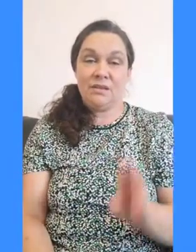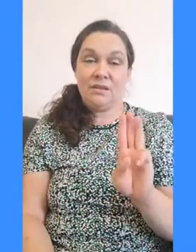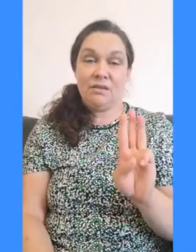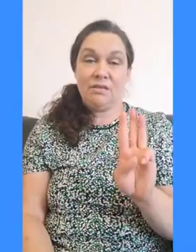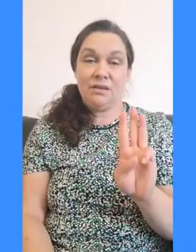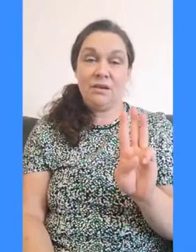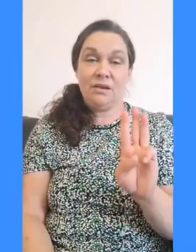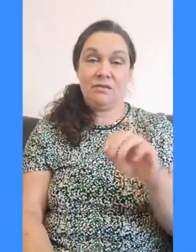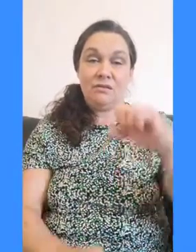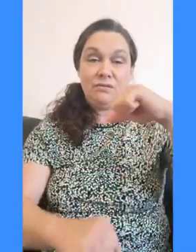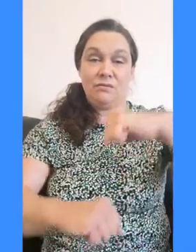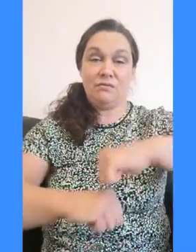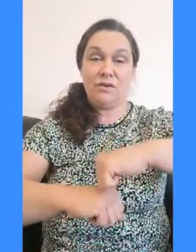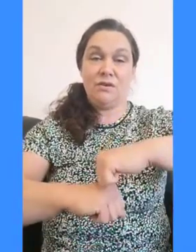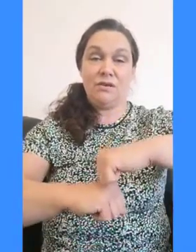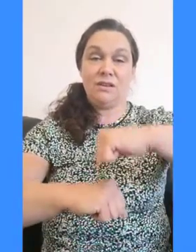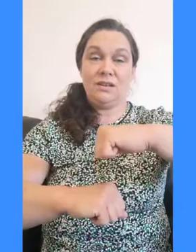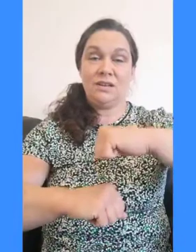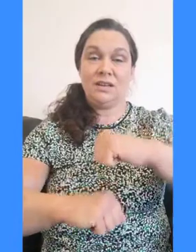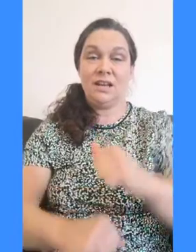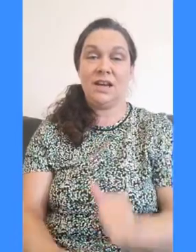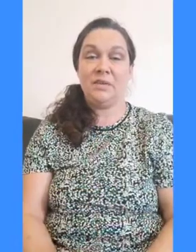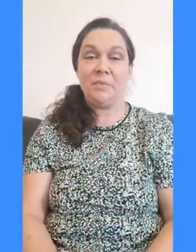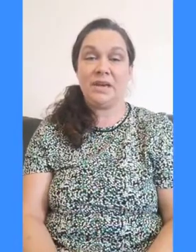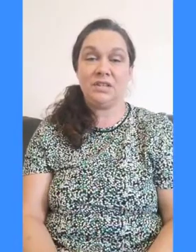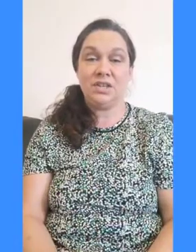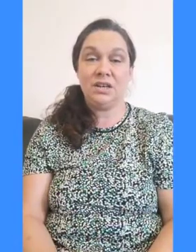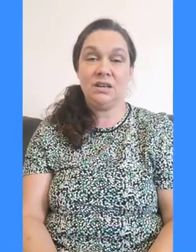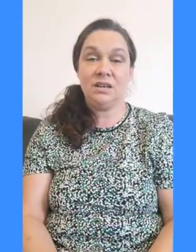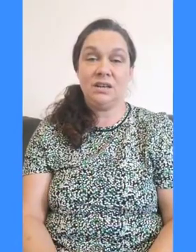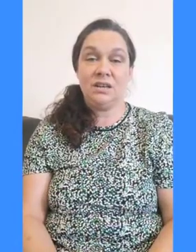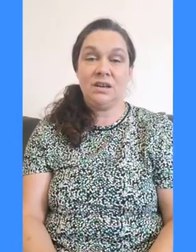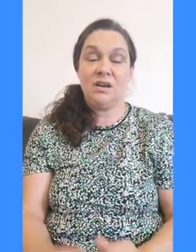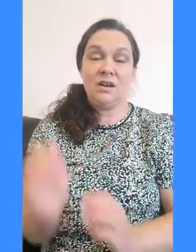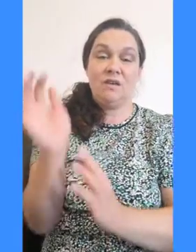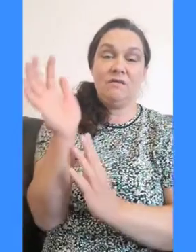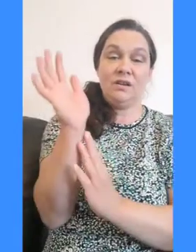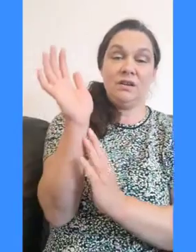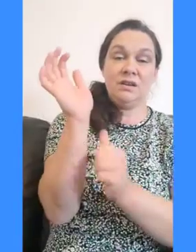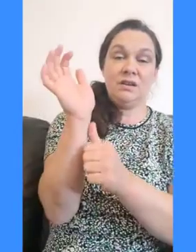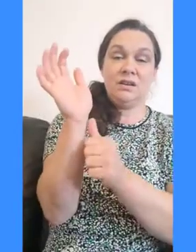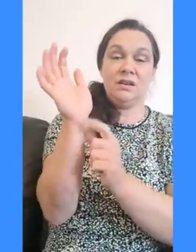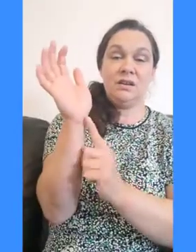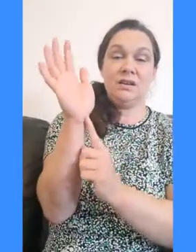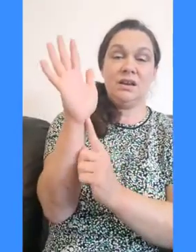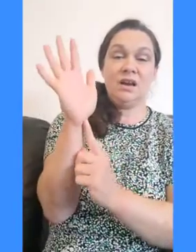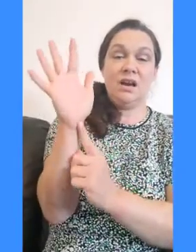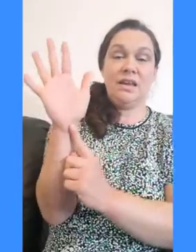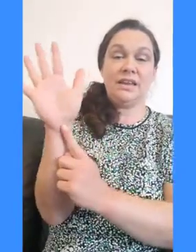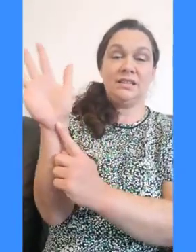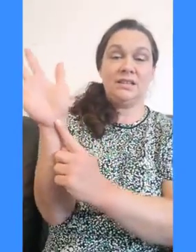The third rock had a picture of a kite.